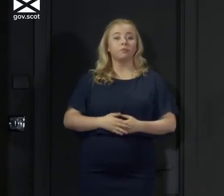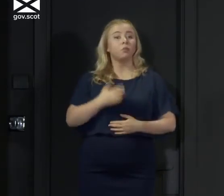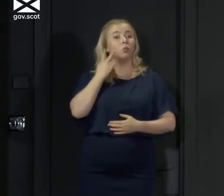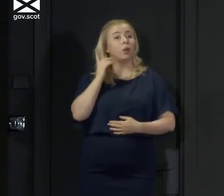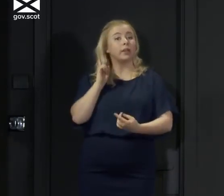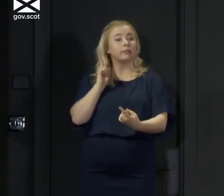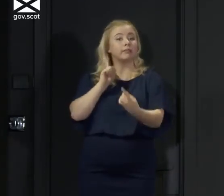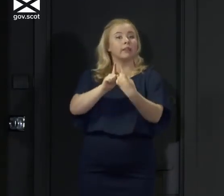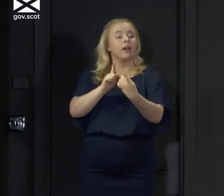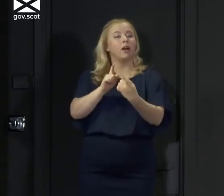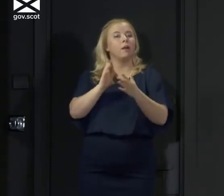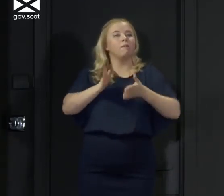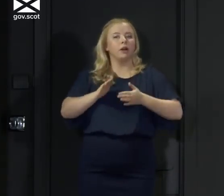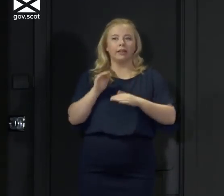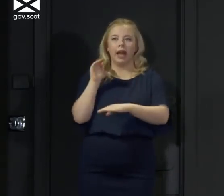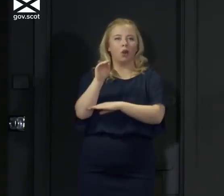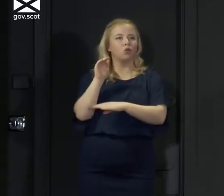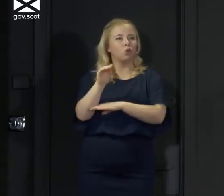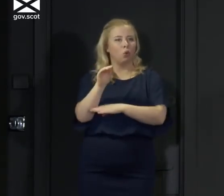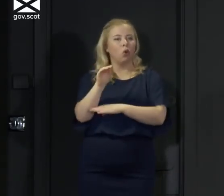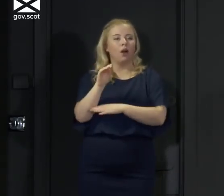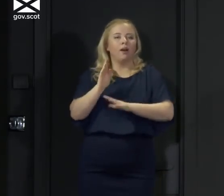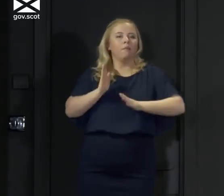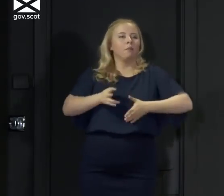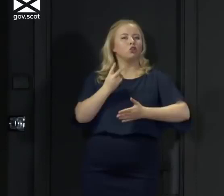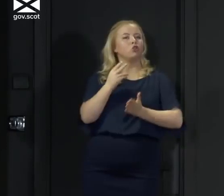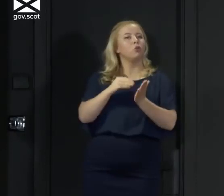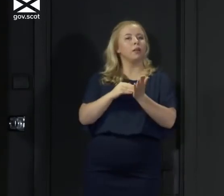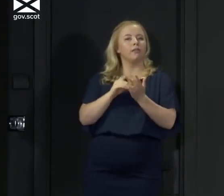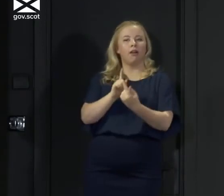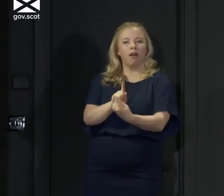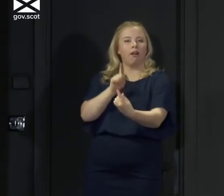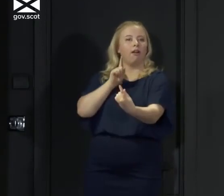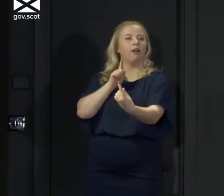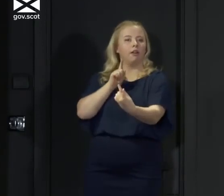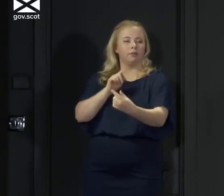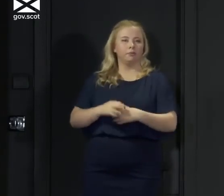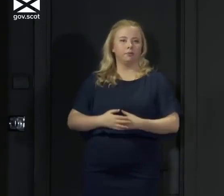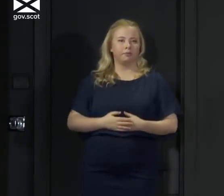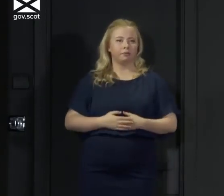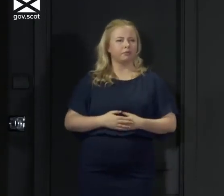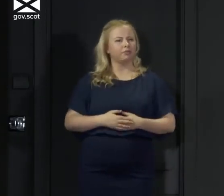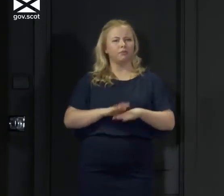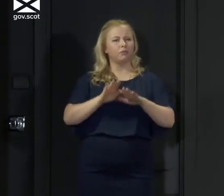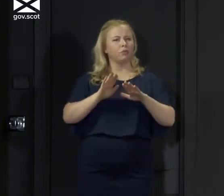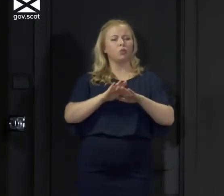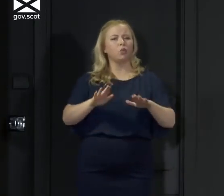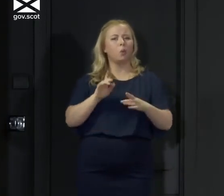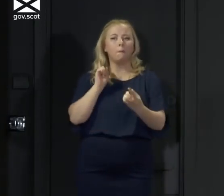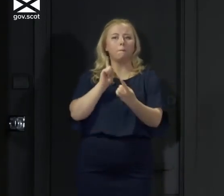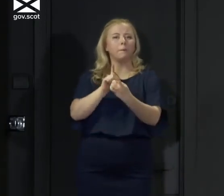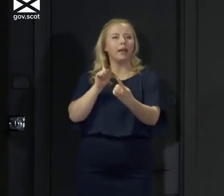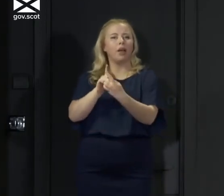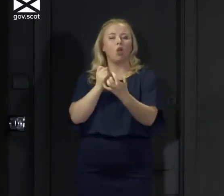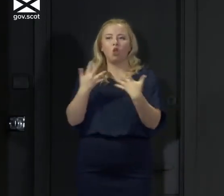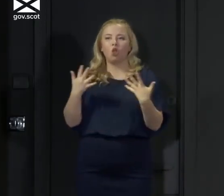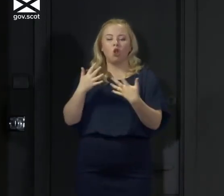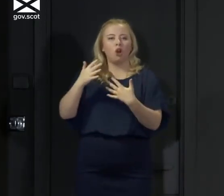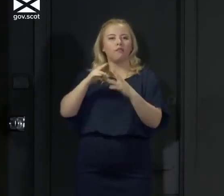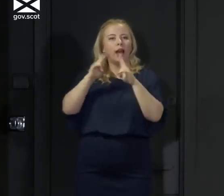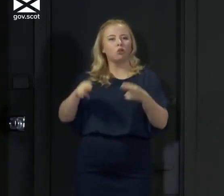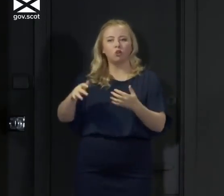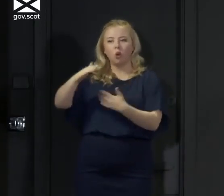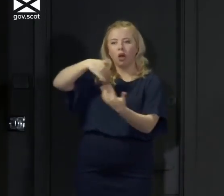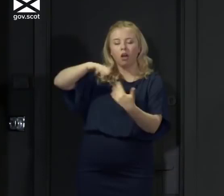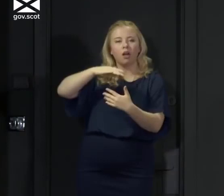household, you must stay outdoors and must stay 2 metres at least apart from them. Don't meet up with more than one other household at a time,